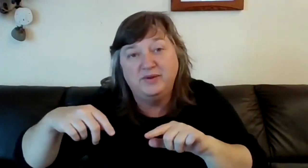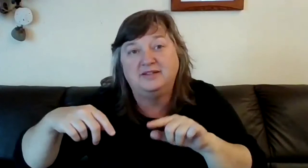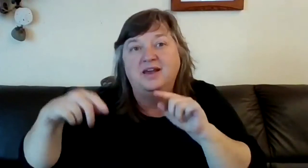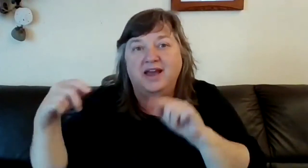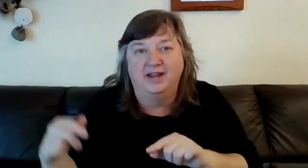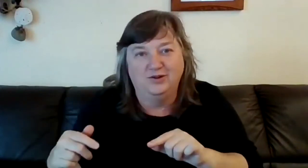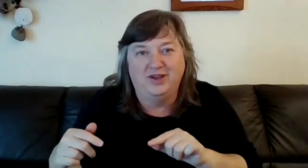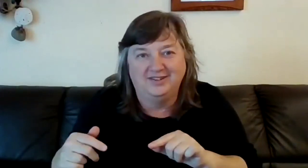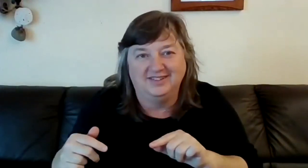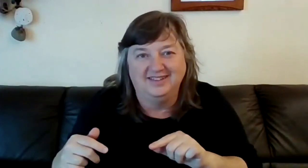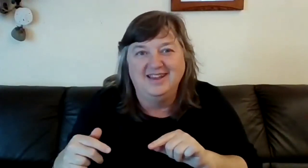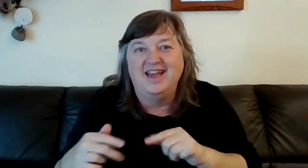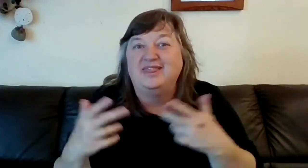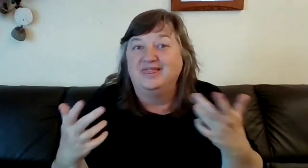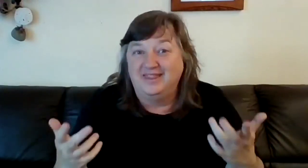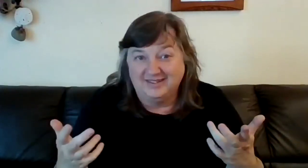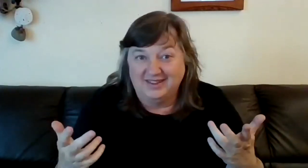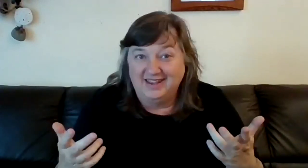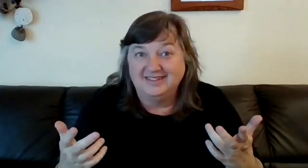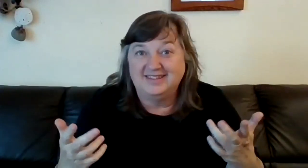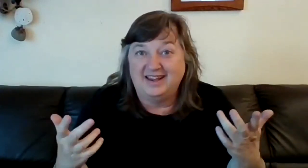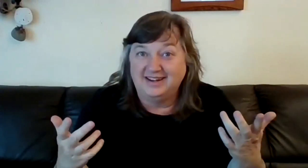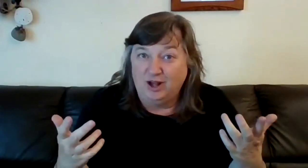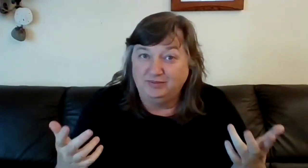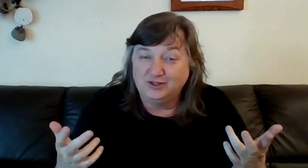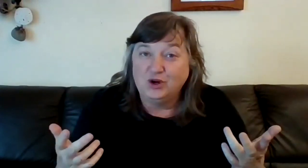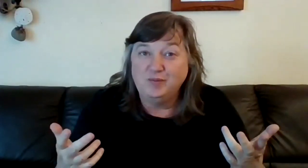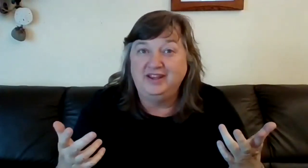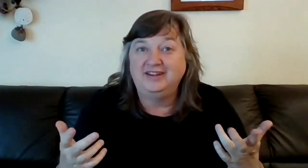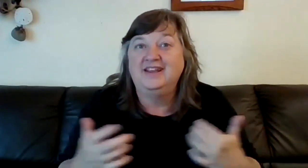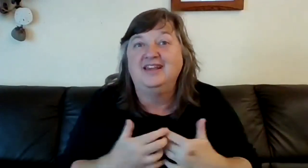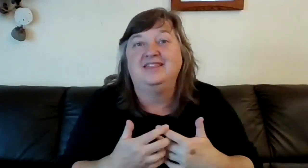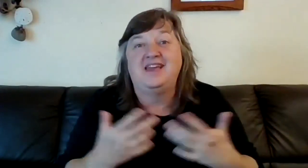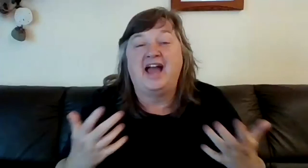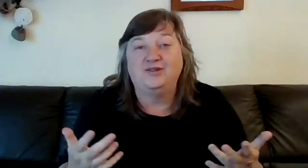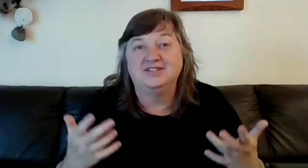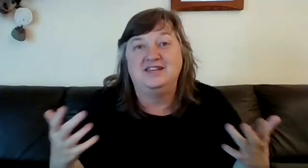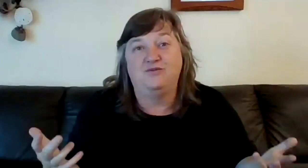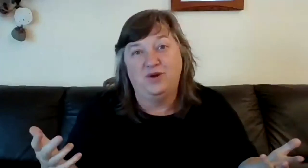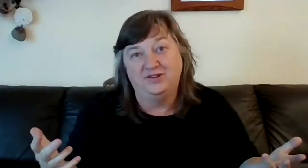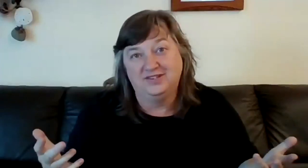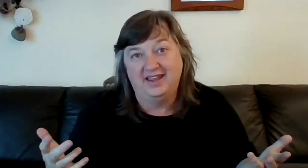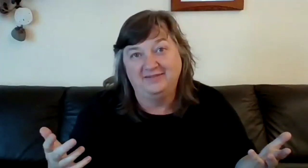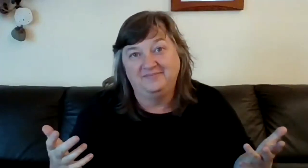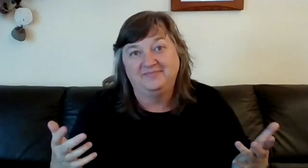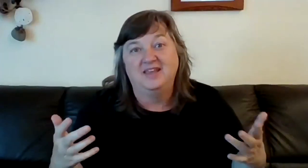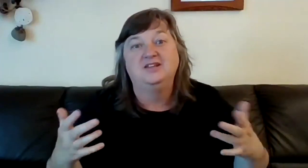movement and location. These are things that help determine the accuracy of what you're saying.